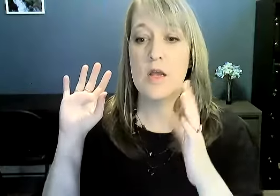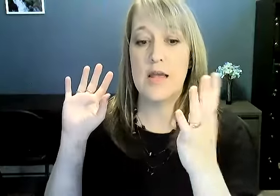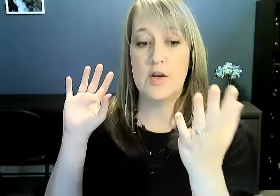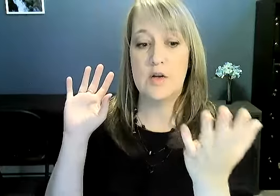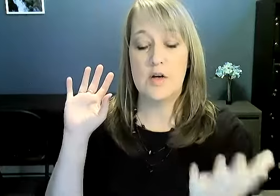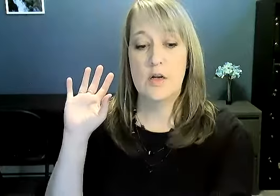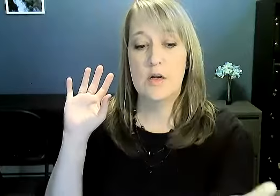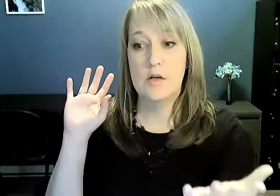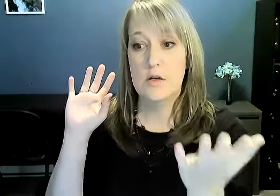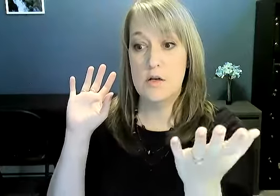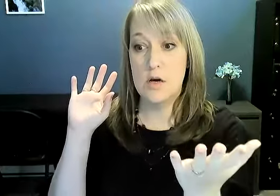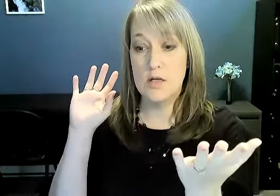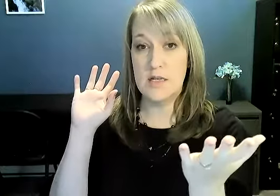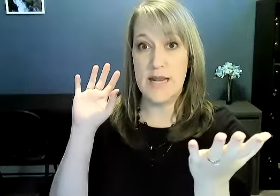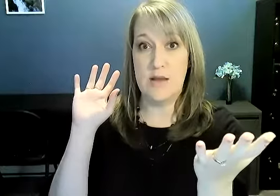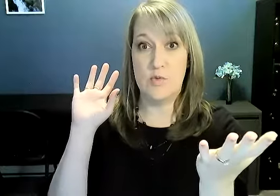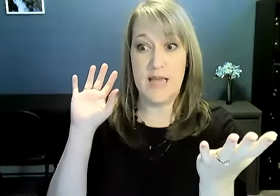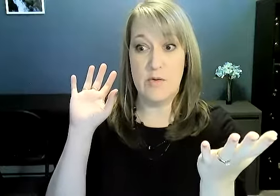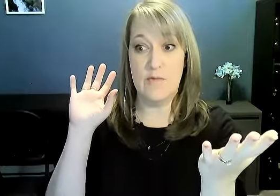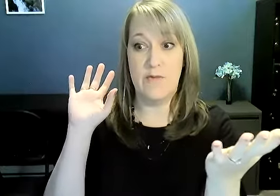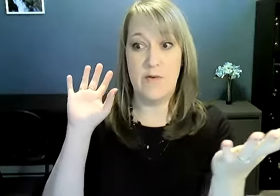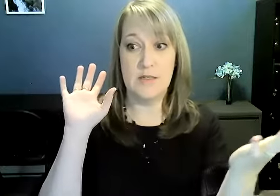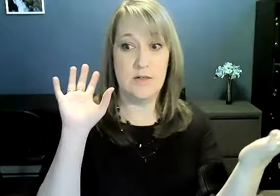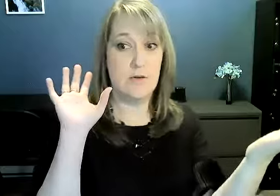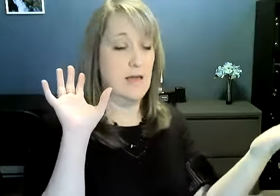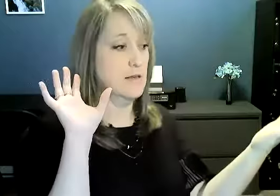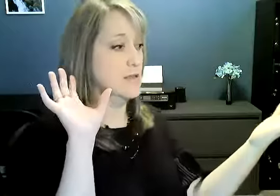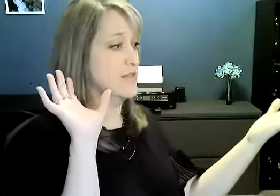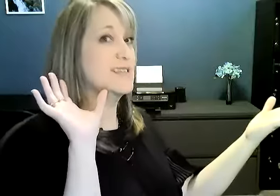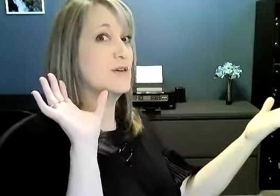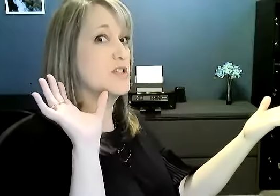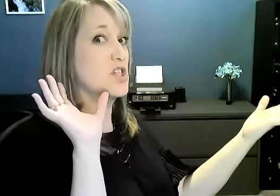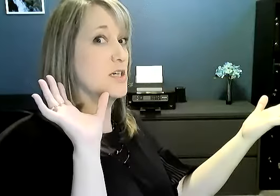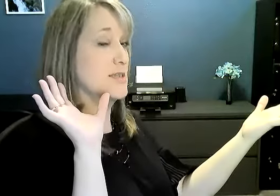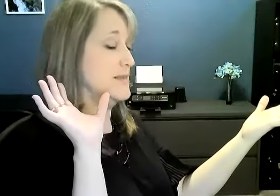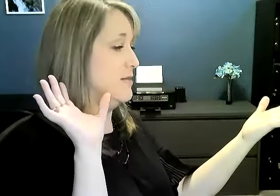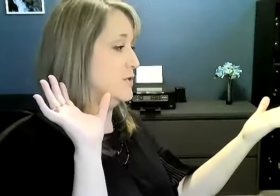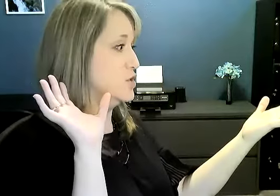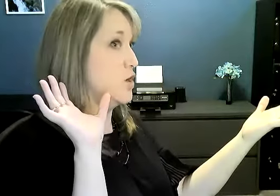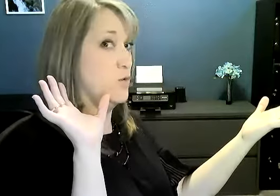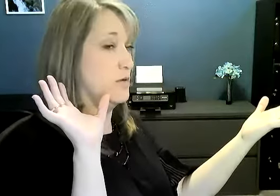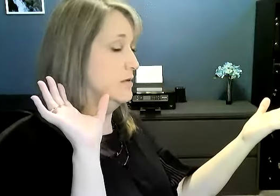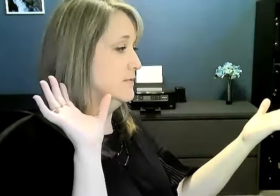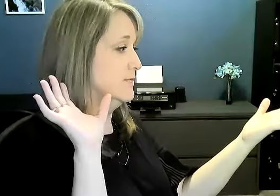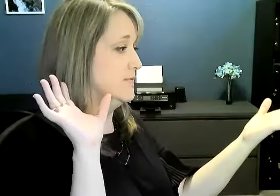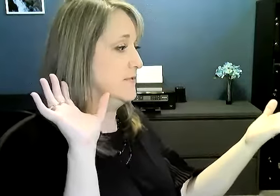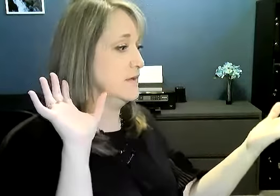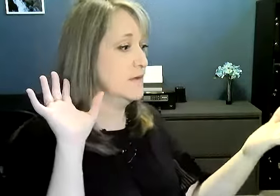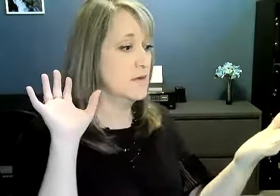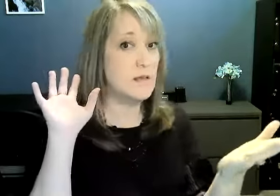And your non-dominant hand will be out in front, okay? So this is how you start the sign for total.